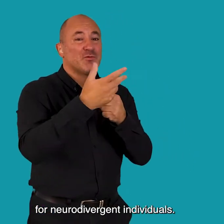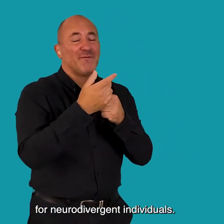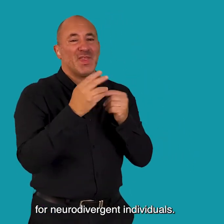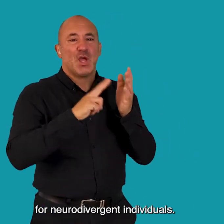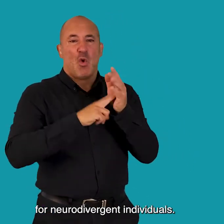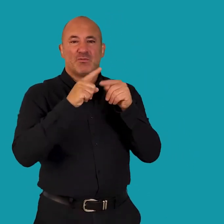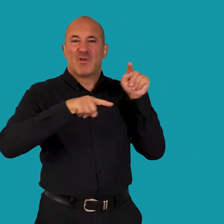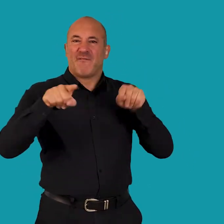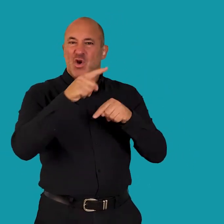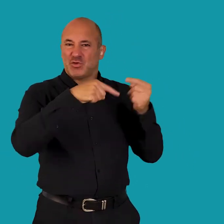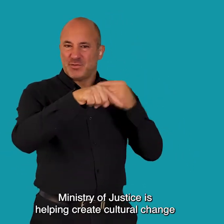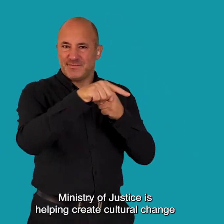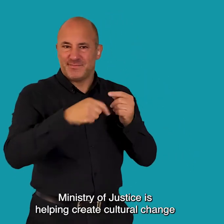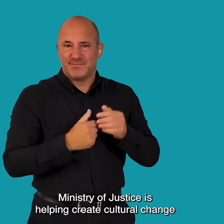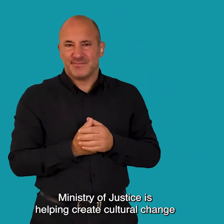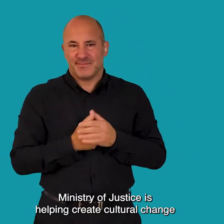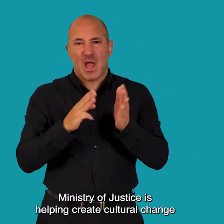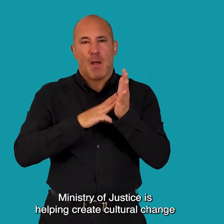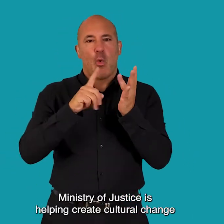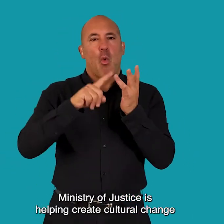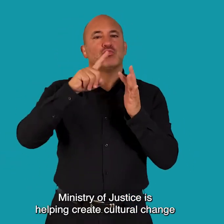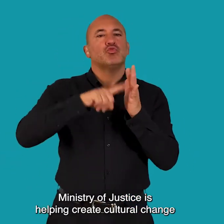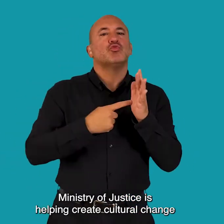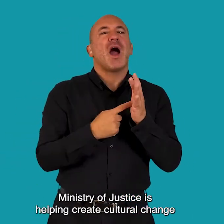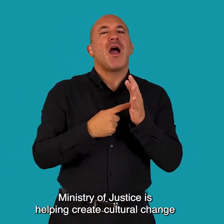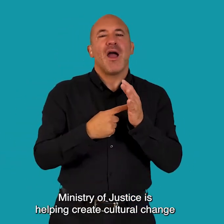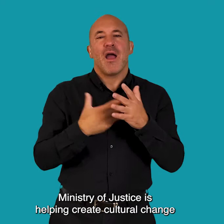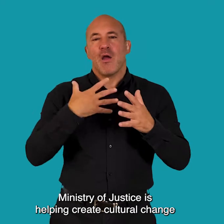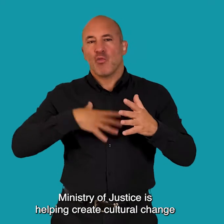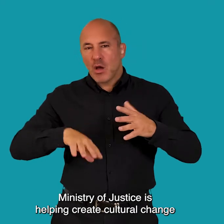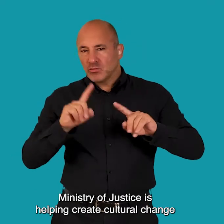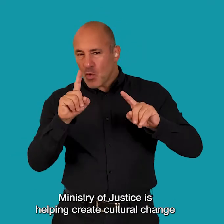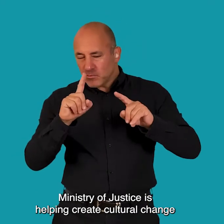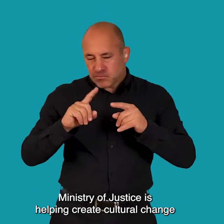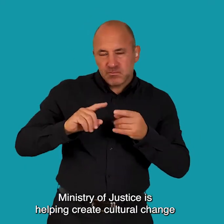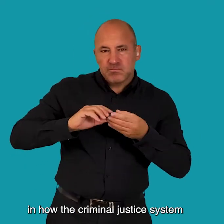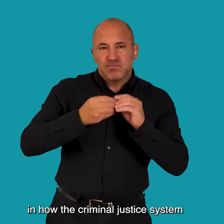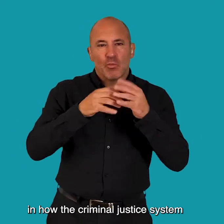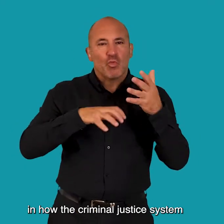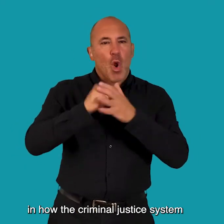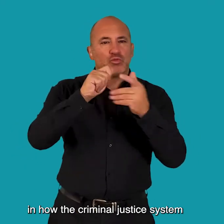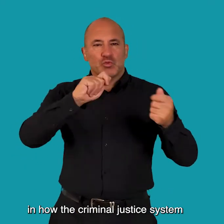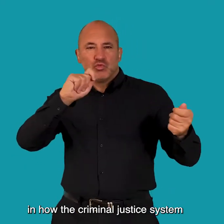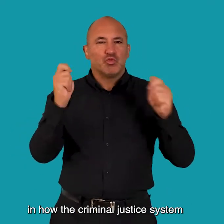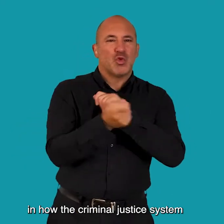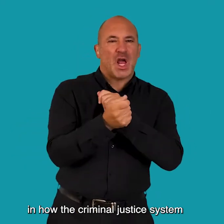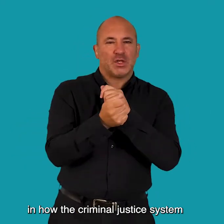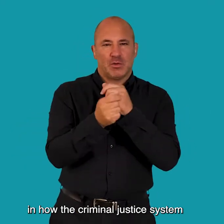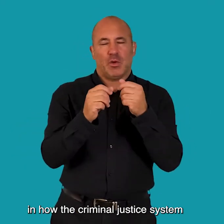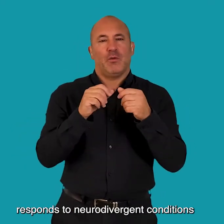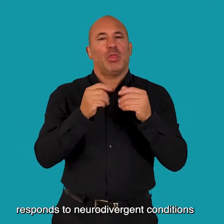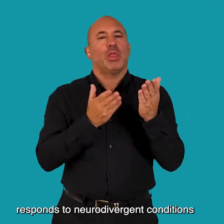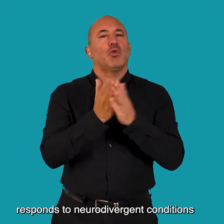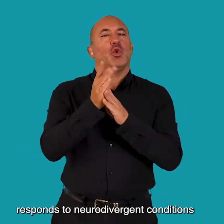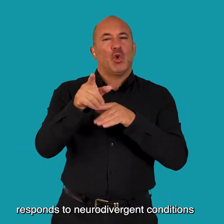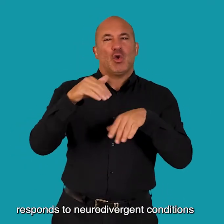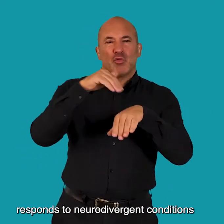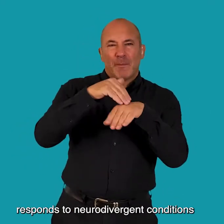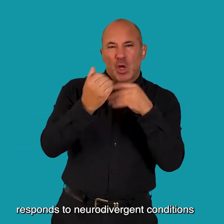individuals. Ministry of Justice is helping create cultural change in how the criminal justice system responds to